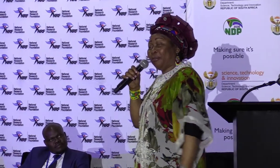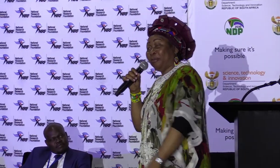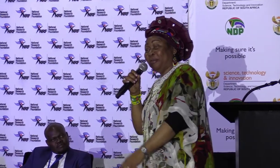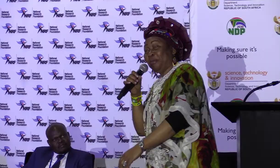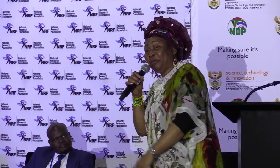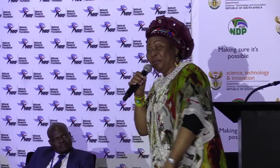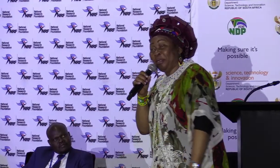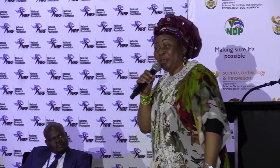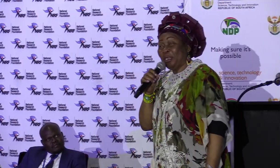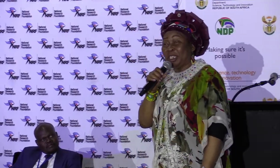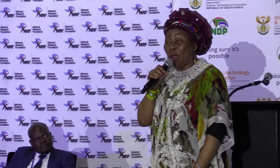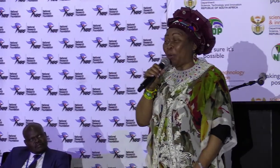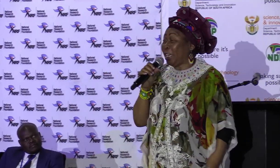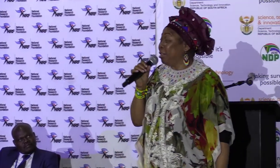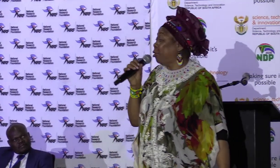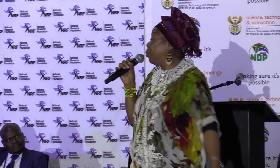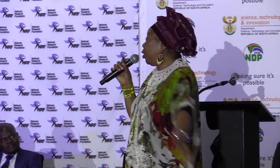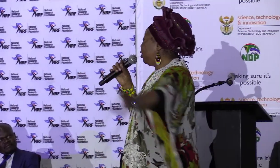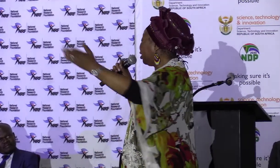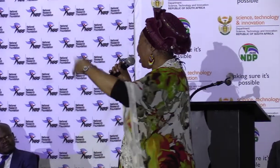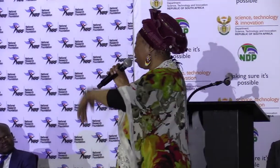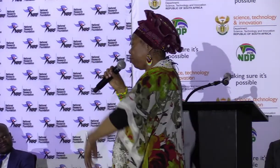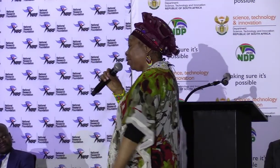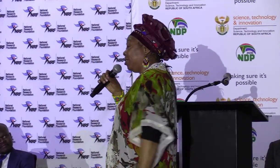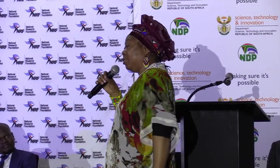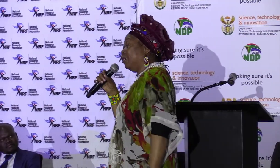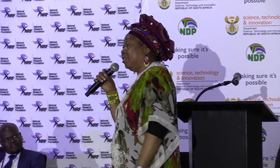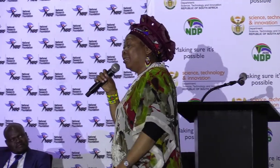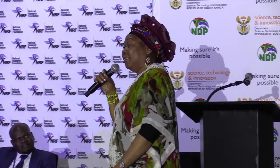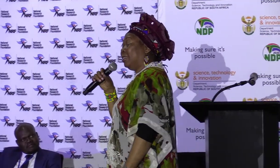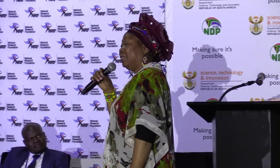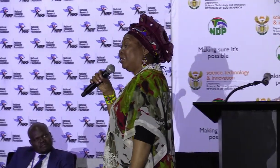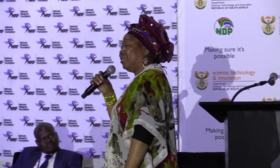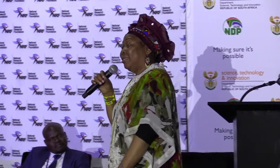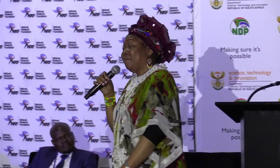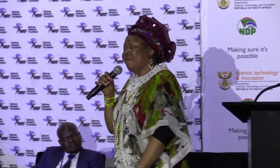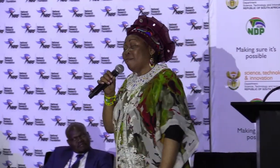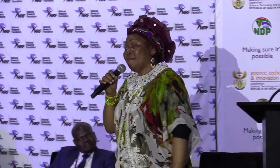grave. She's operating from beyond the grave.